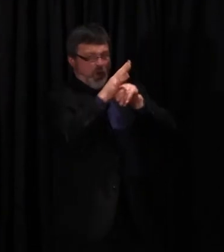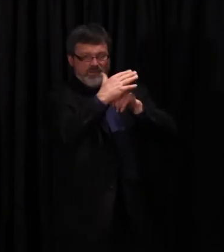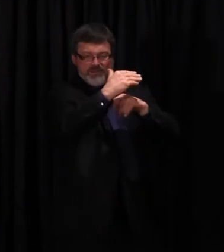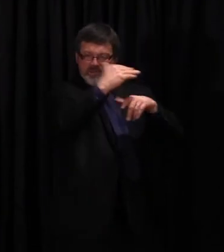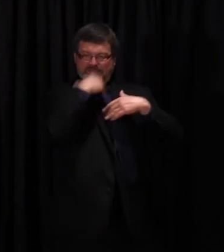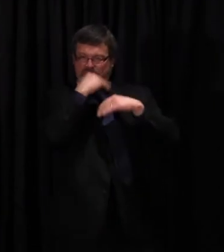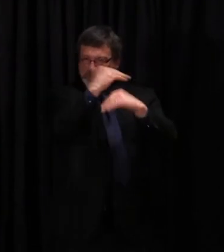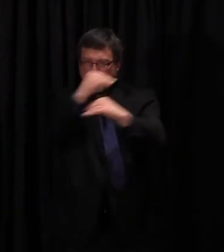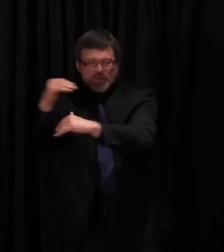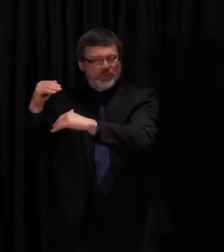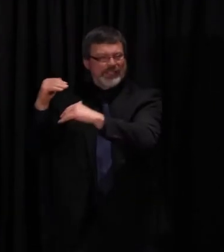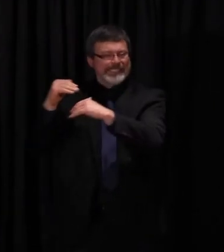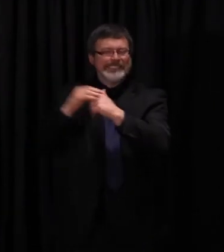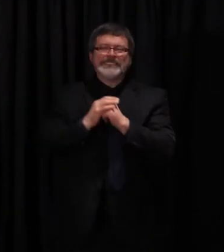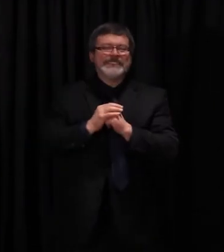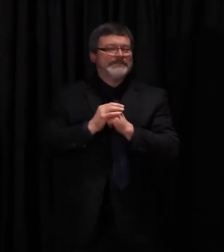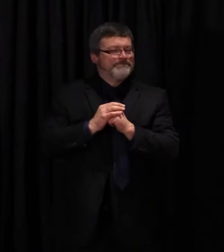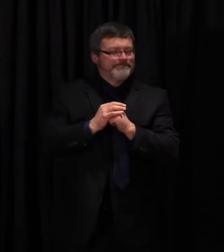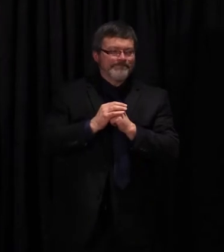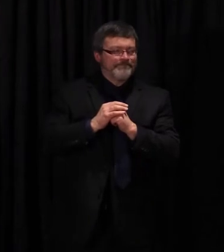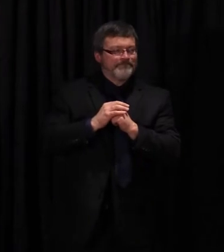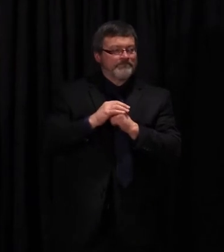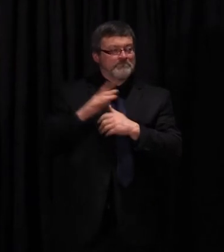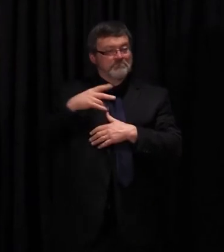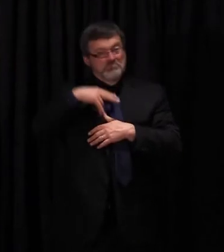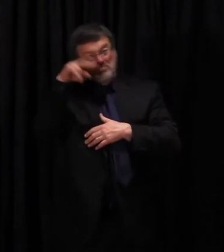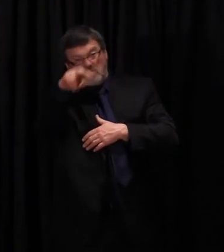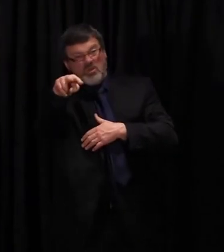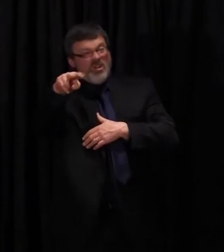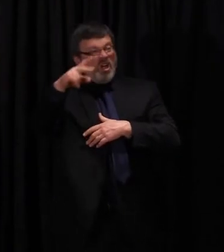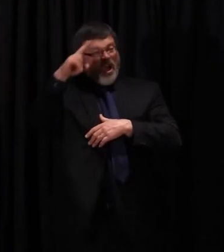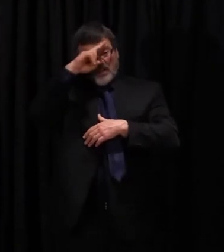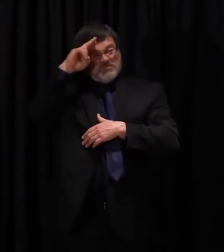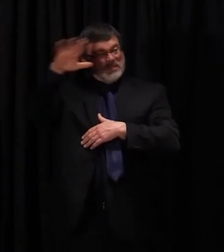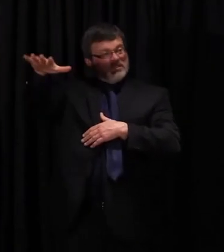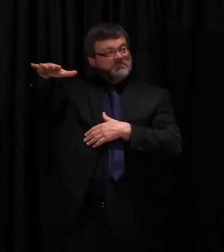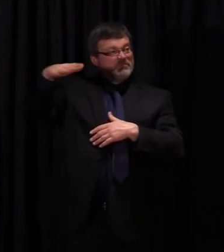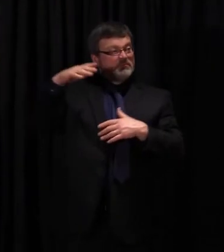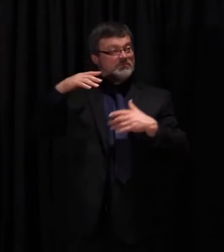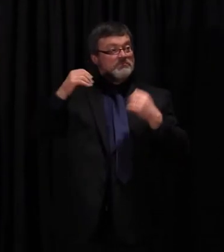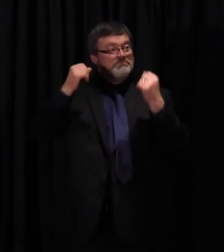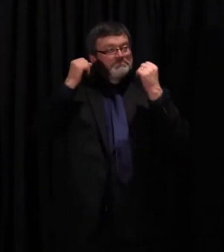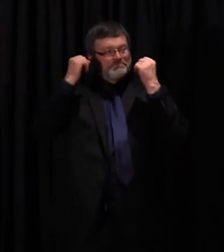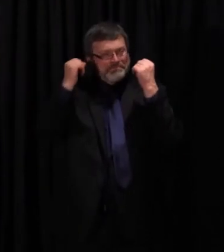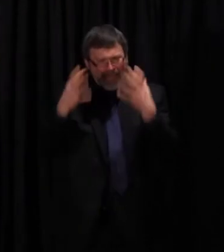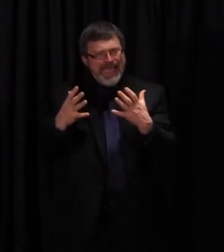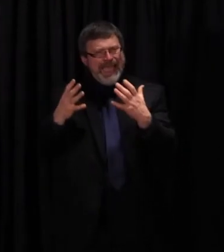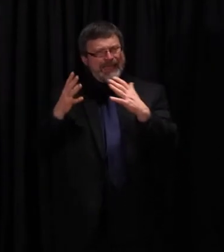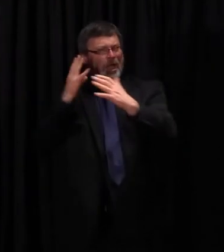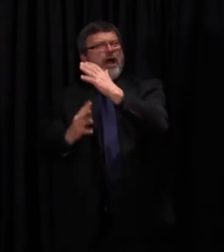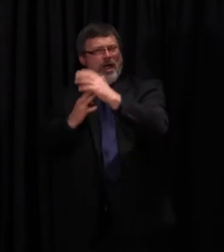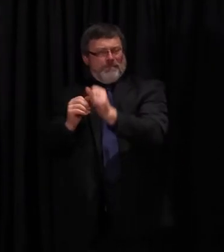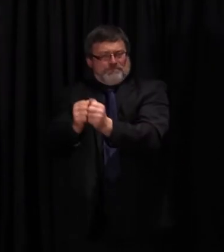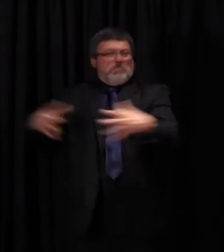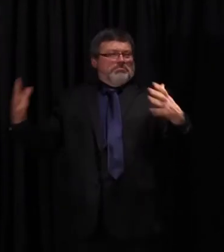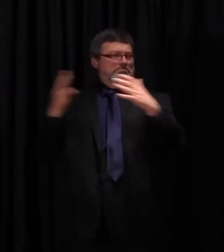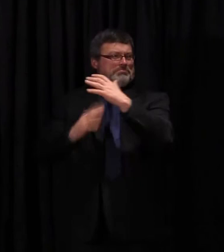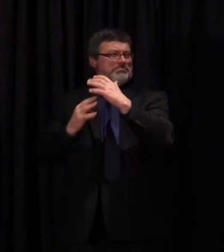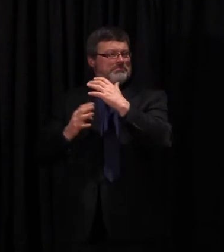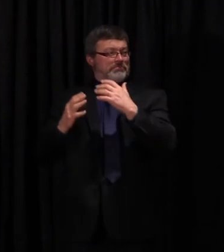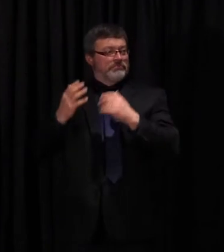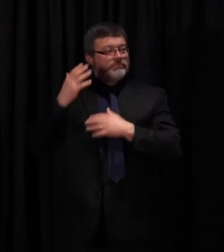Just look at our hospitals, where many patients are sicker and getting admitted because of deferred care.